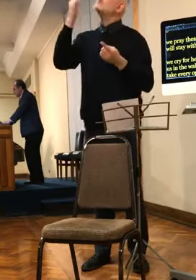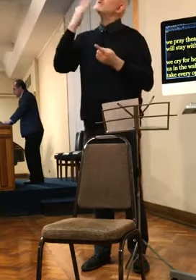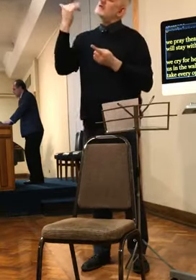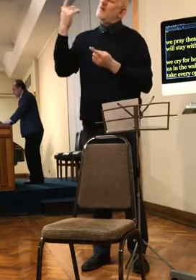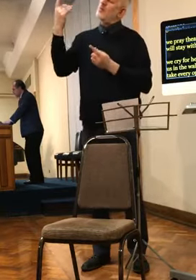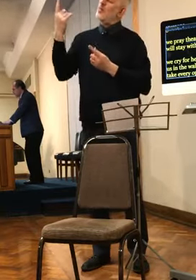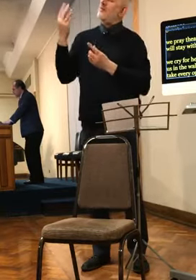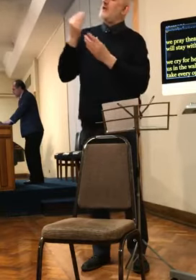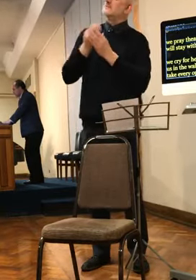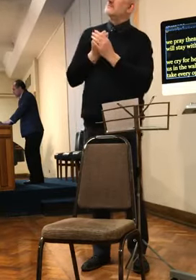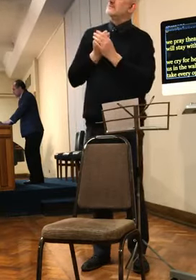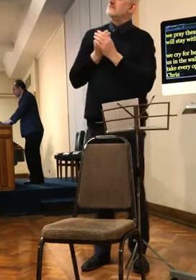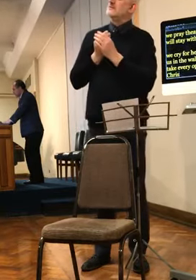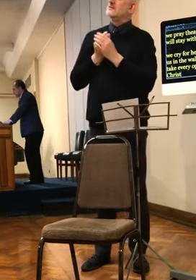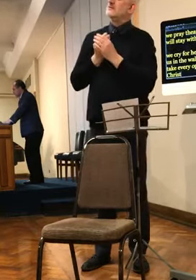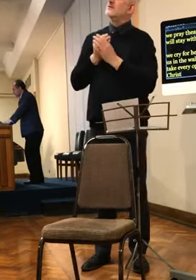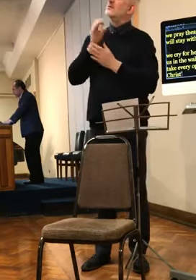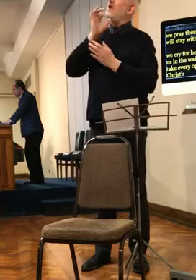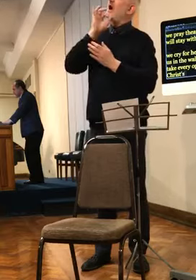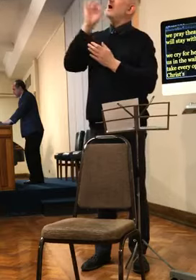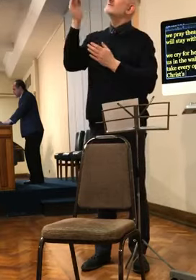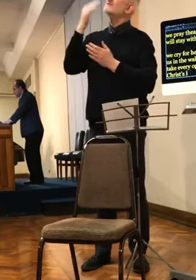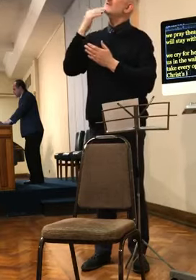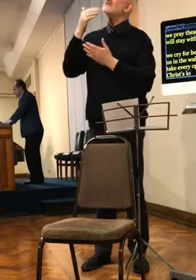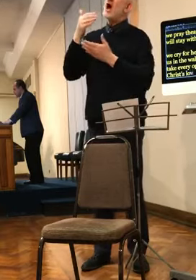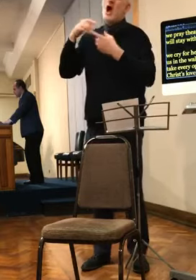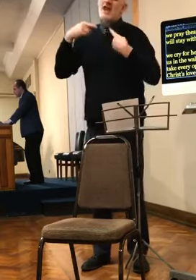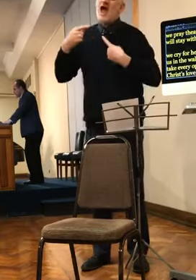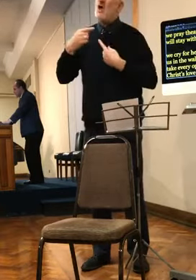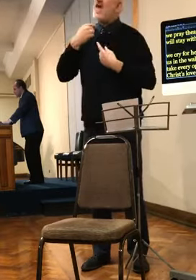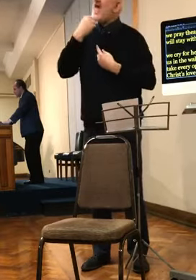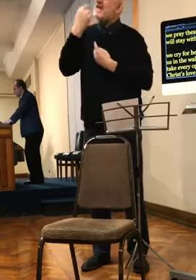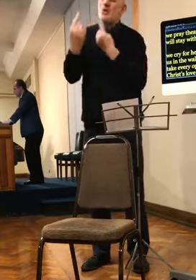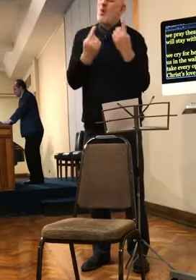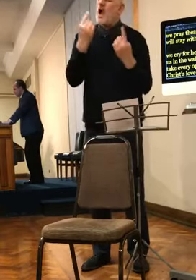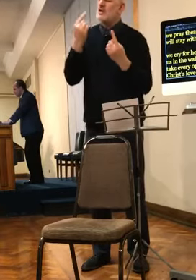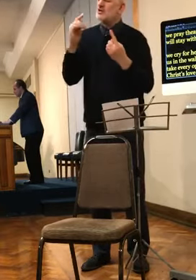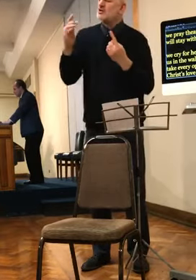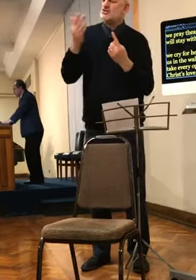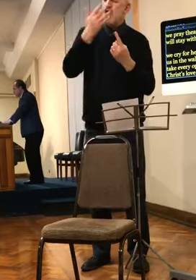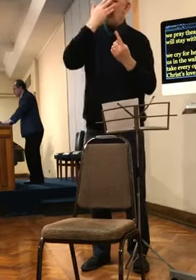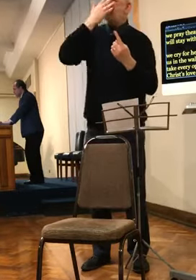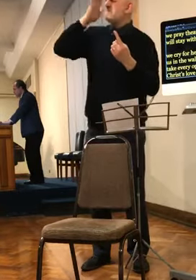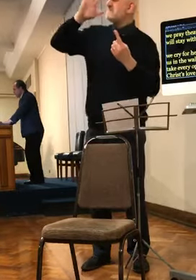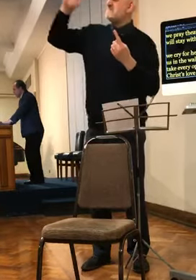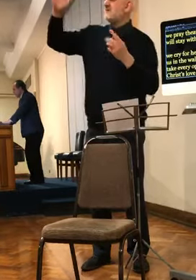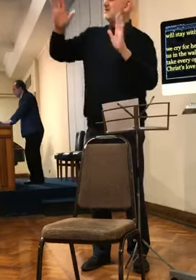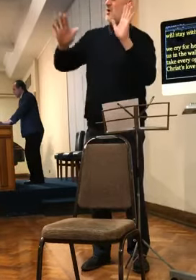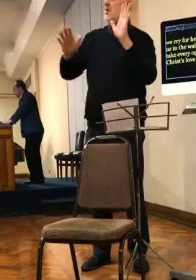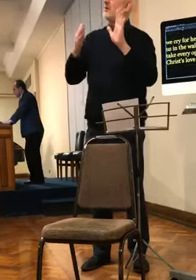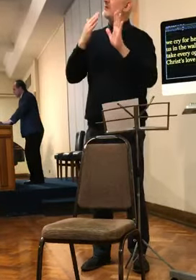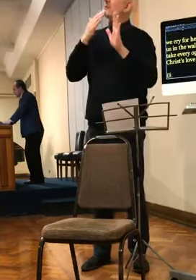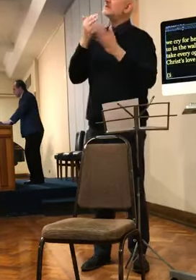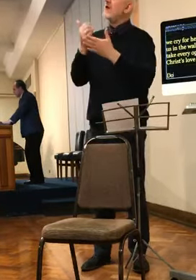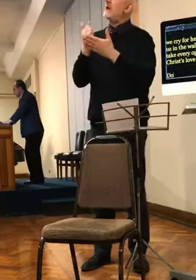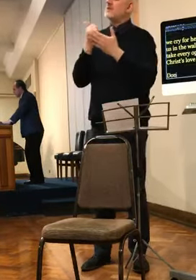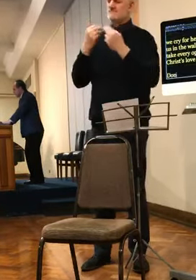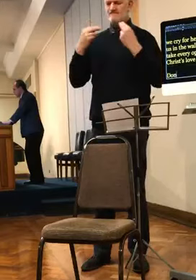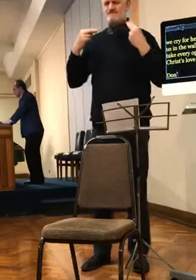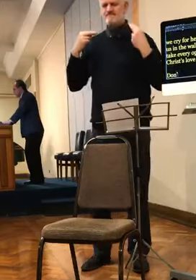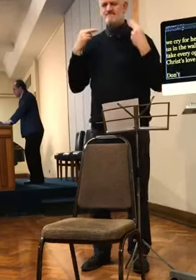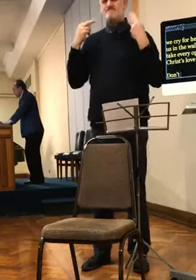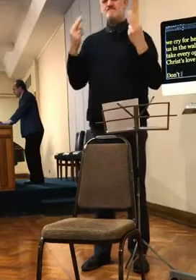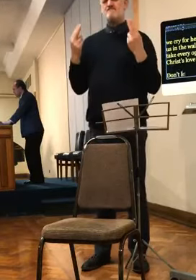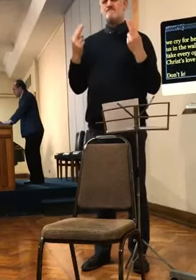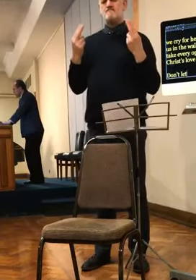that none of us will bring shame to the testimony, but we will stand boldly to witness